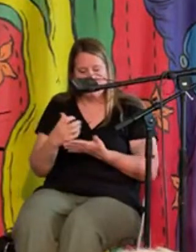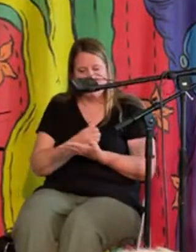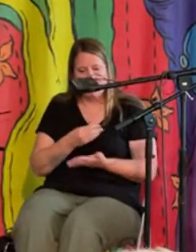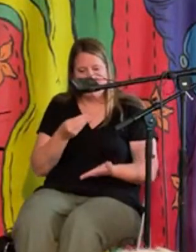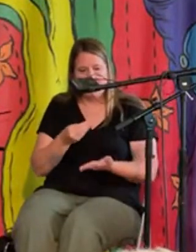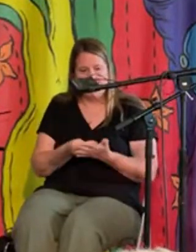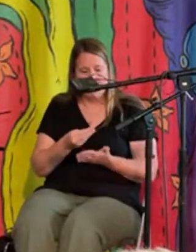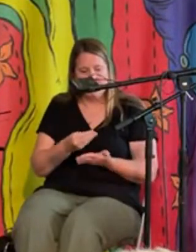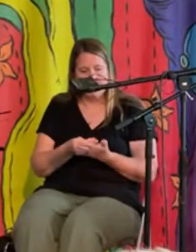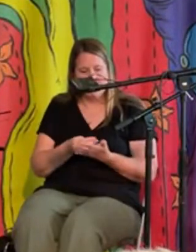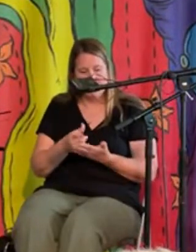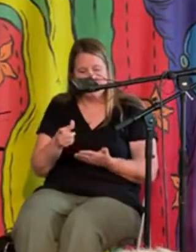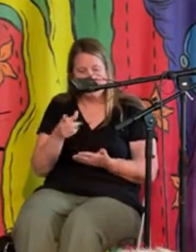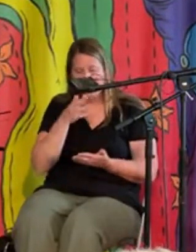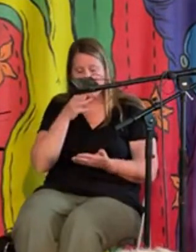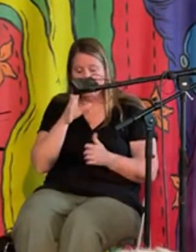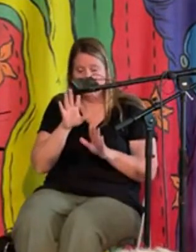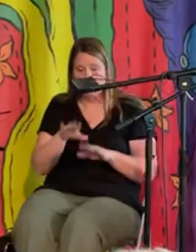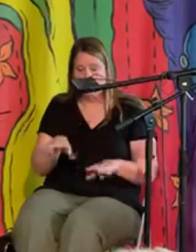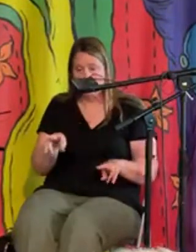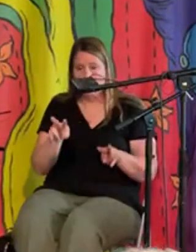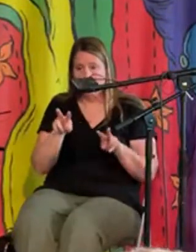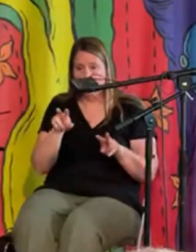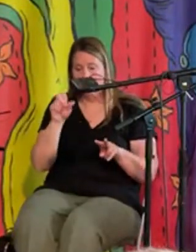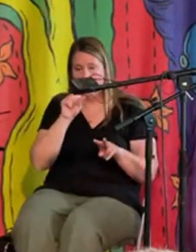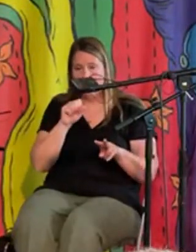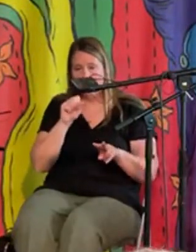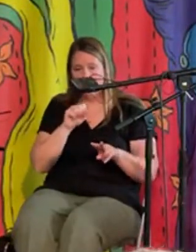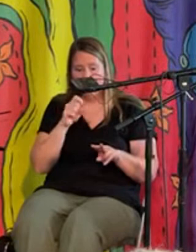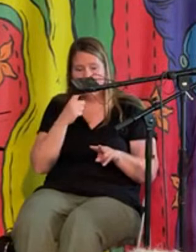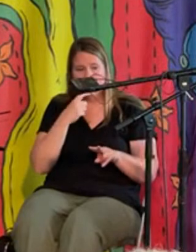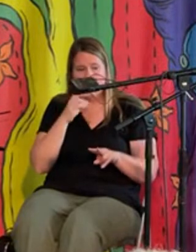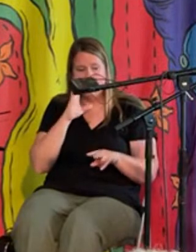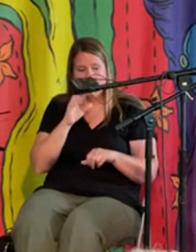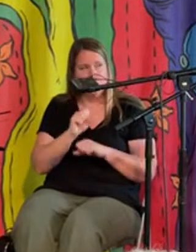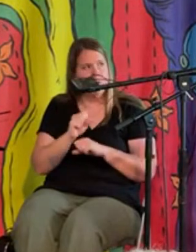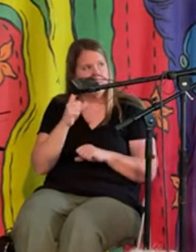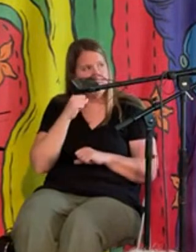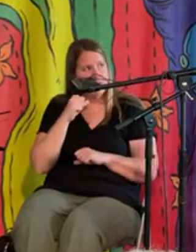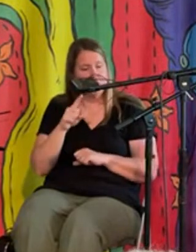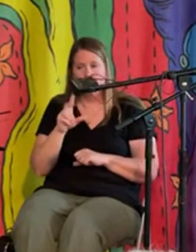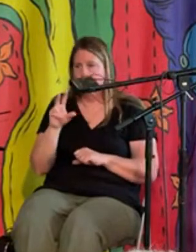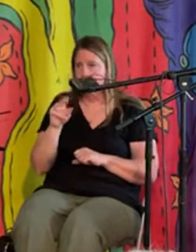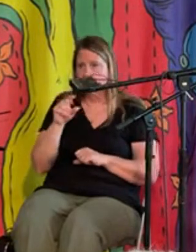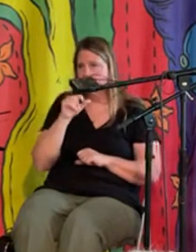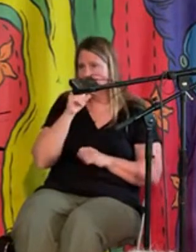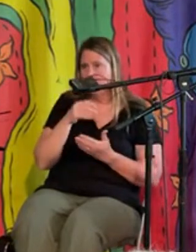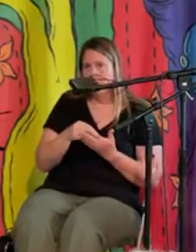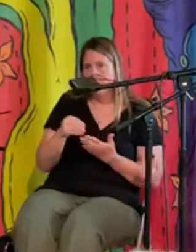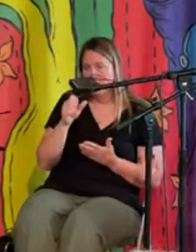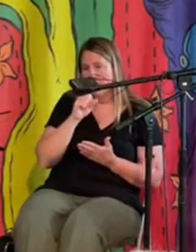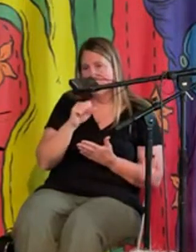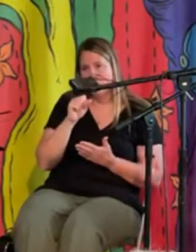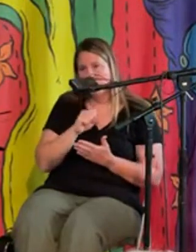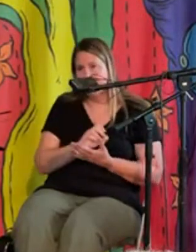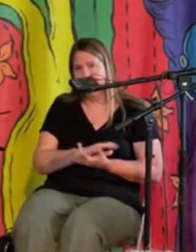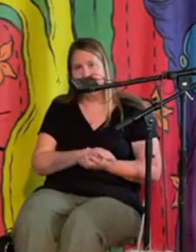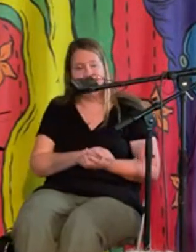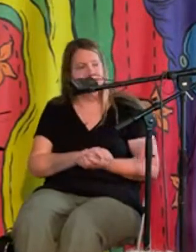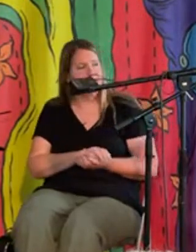shock. Because, you know, if you came for ice cream and they just say, I'm going to work for you, but then I'll buy you ice cream.